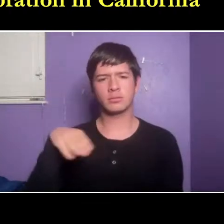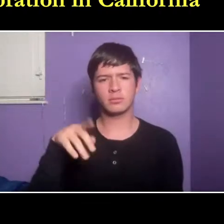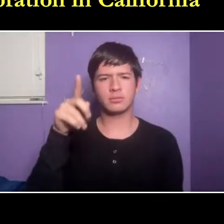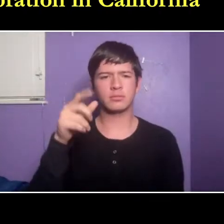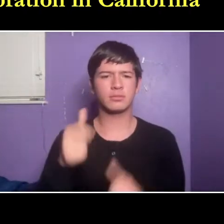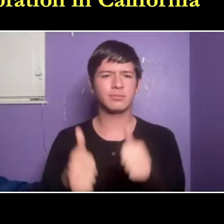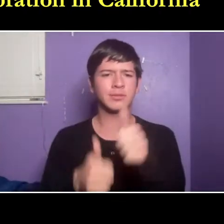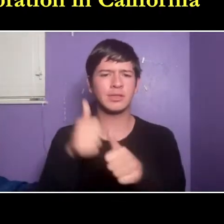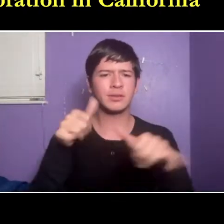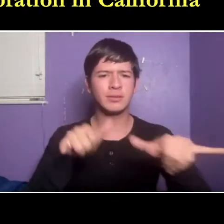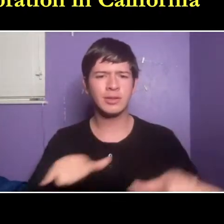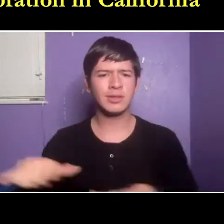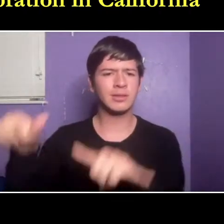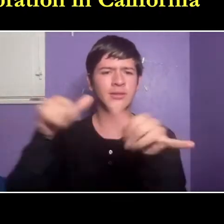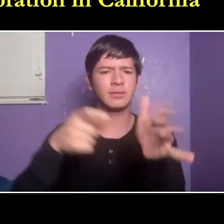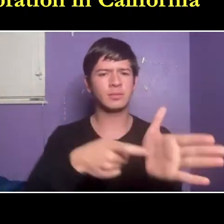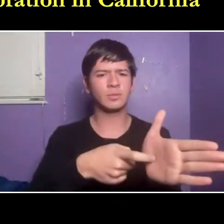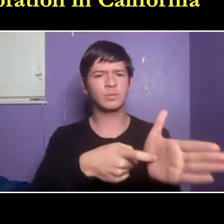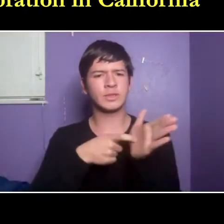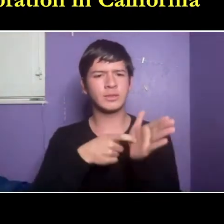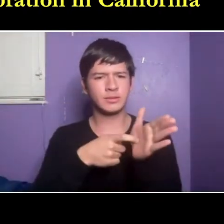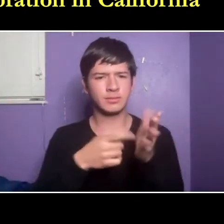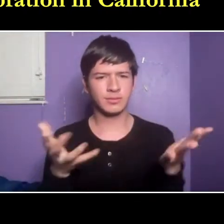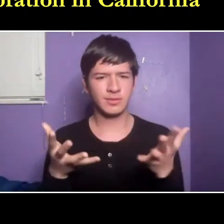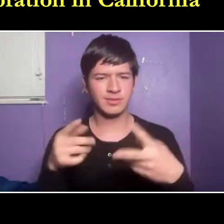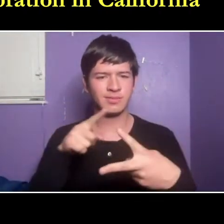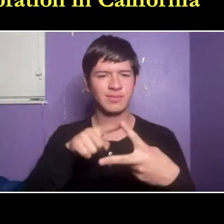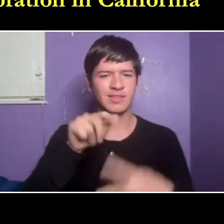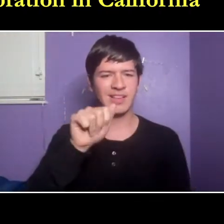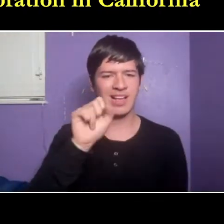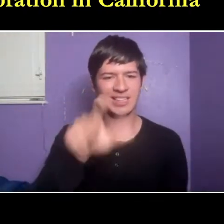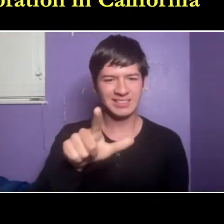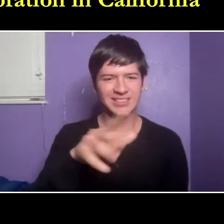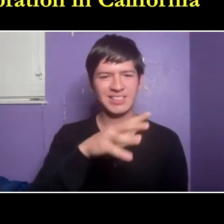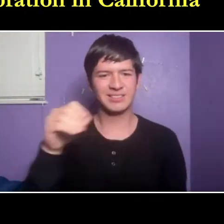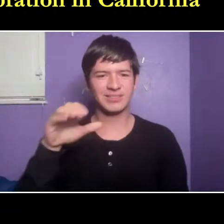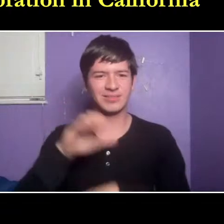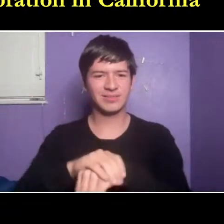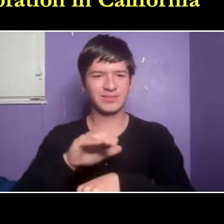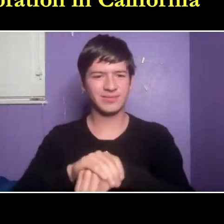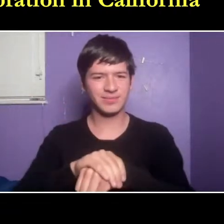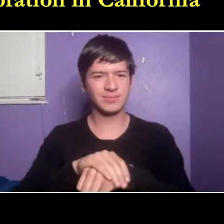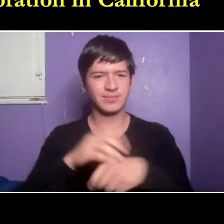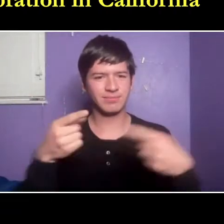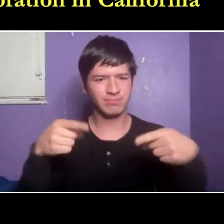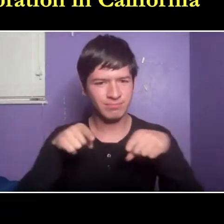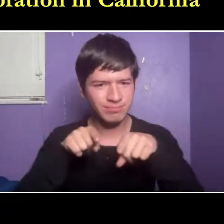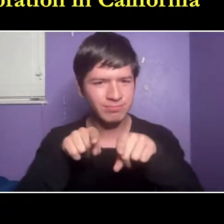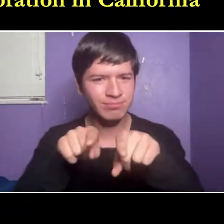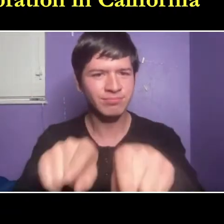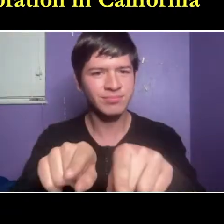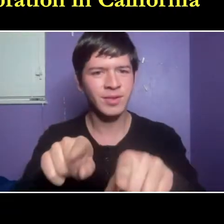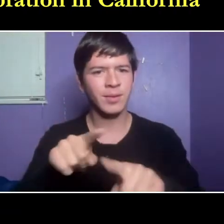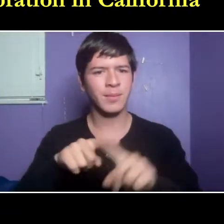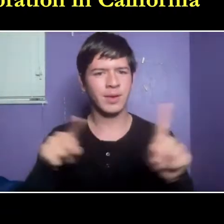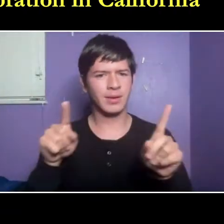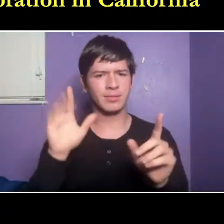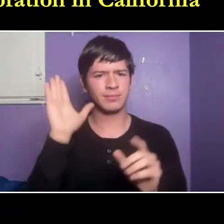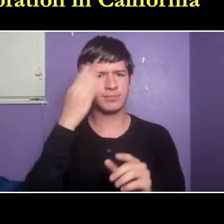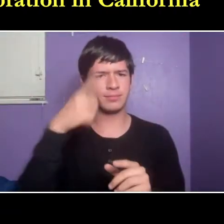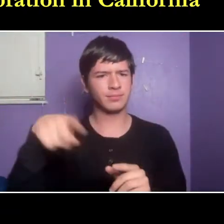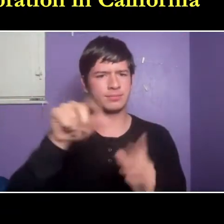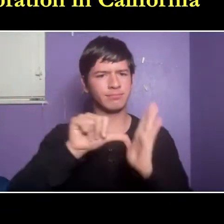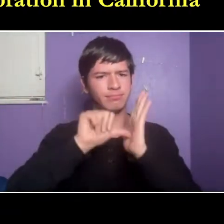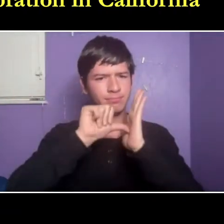I'm noticing as a young deaf person who experienced growing up and hearing family myself, it's often